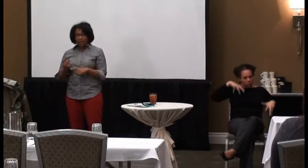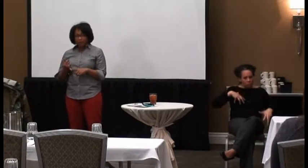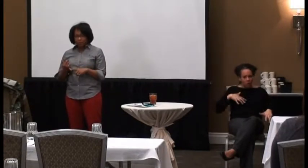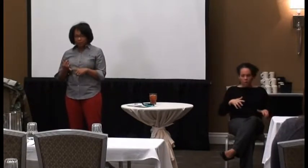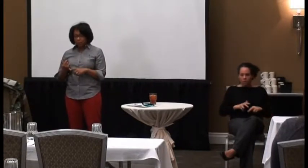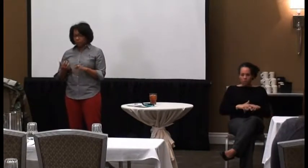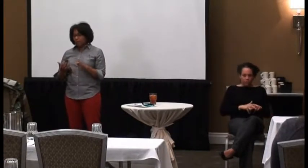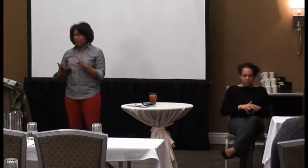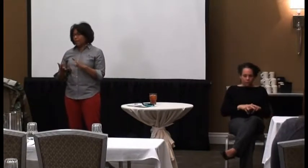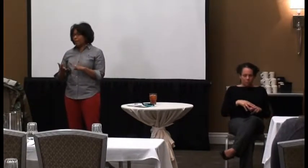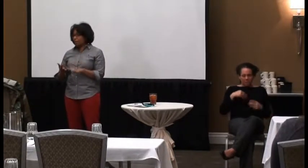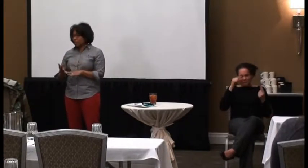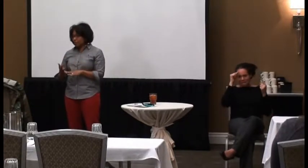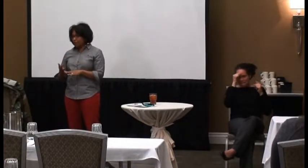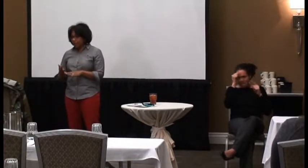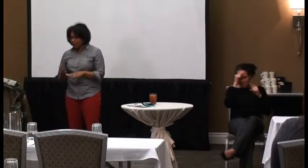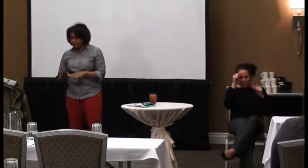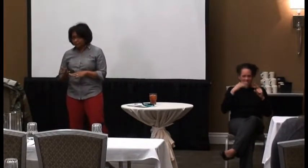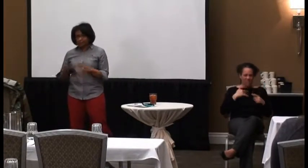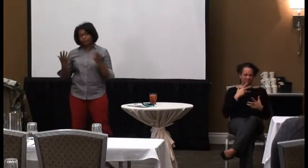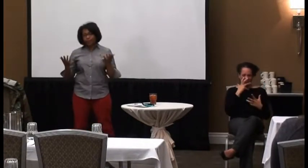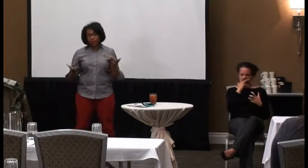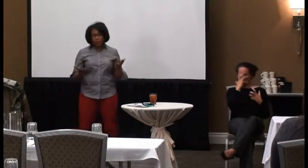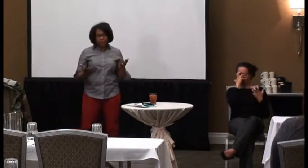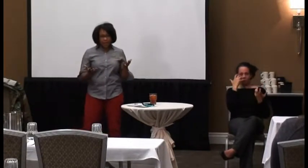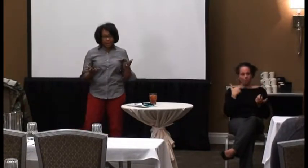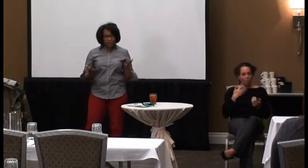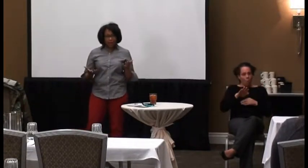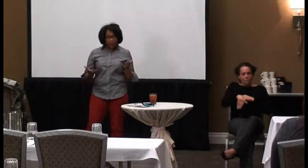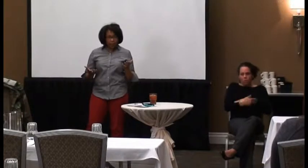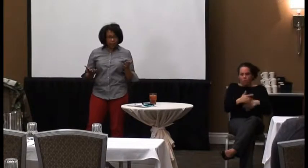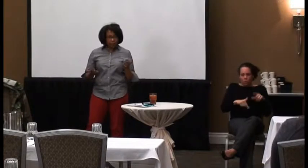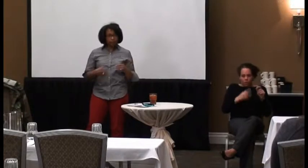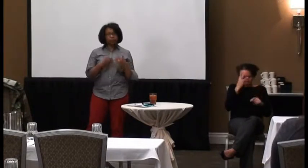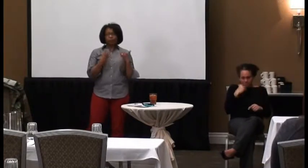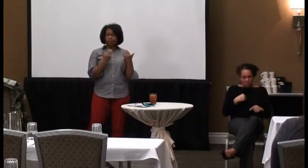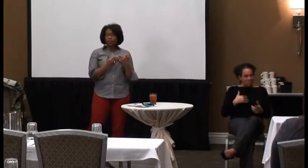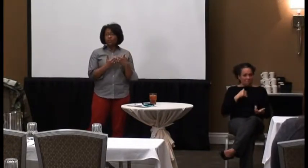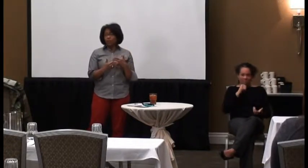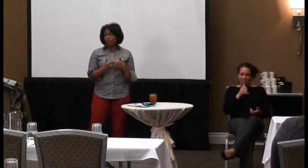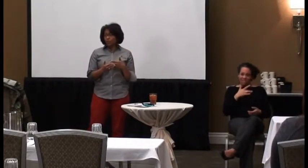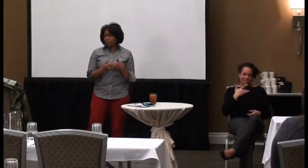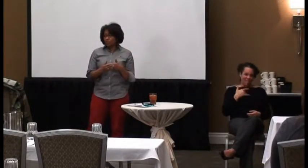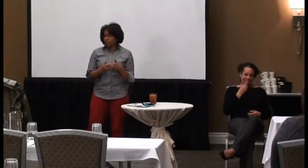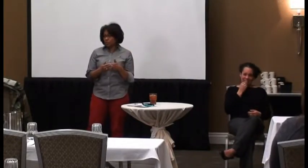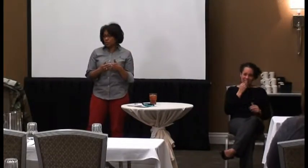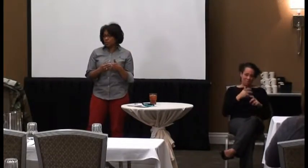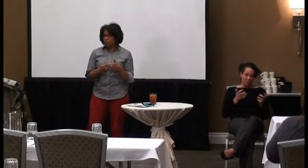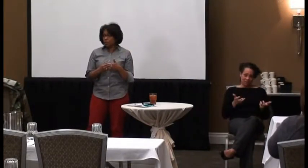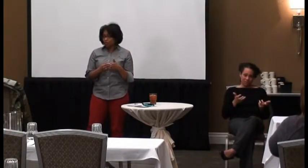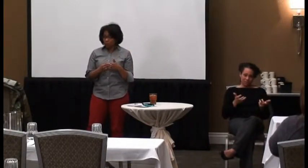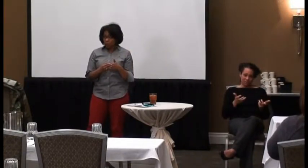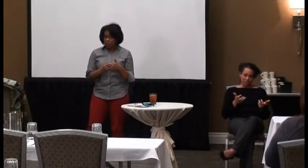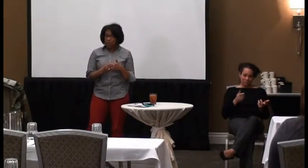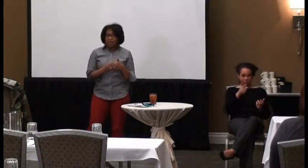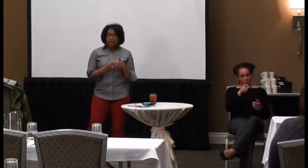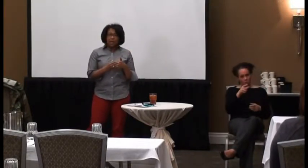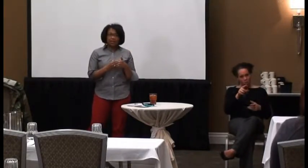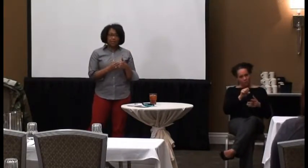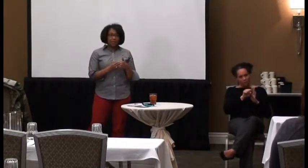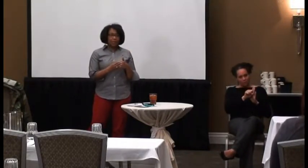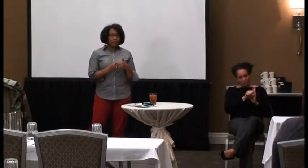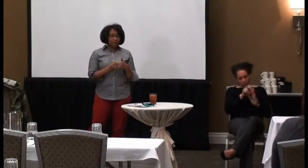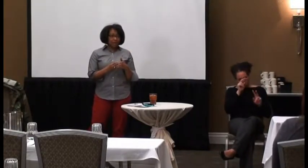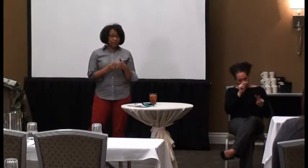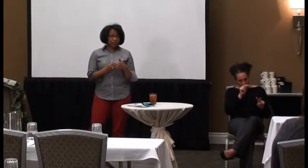have a headache, may not be able to sleep at night, your appetite may drop. So those are things that you're going to be looking for,